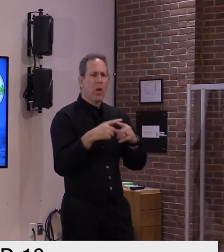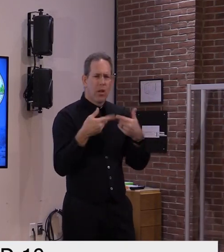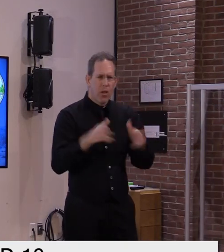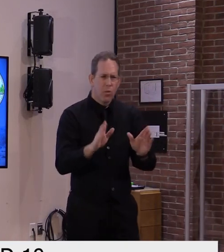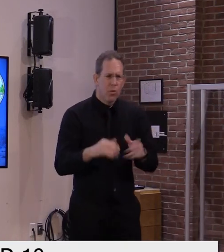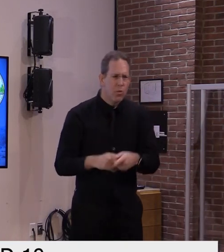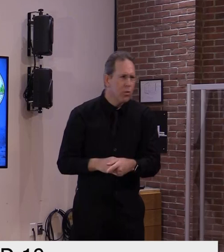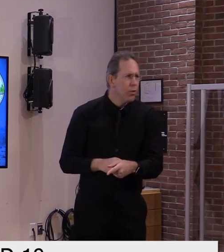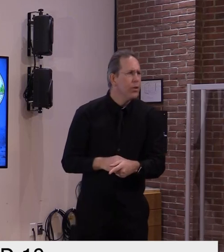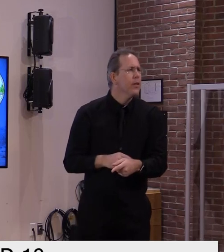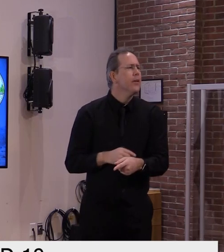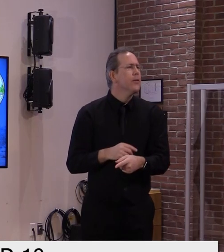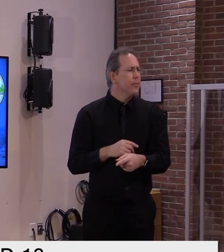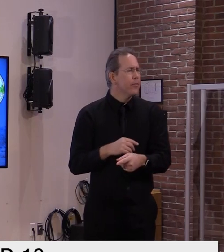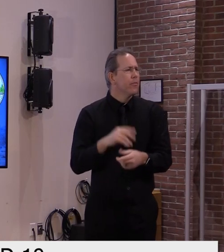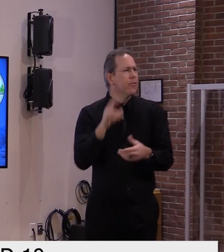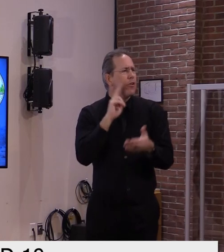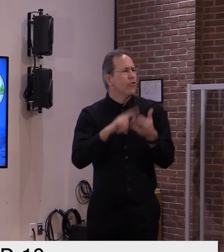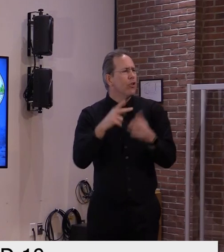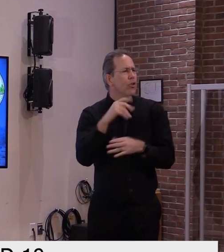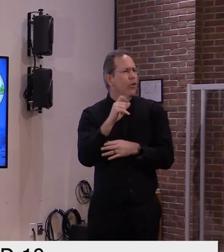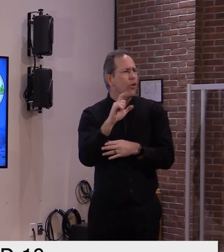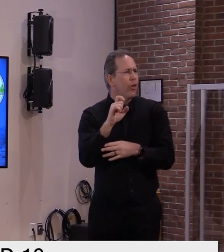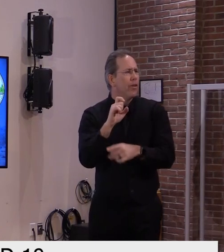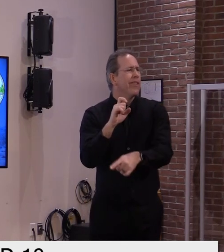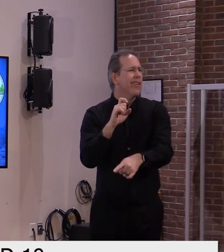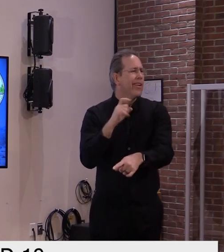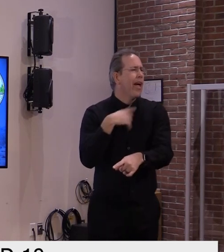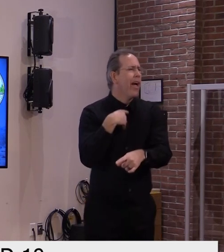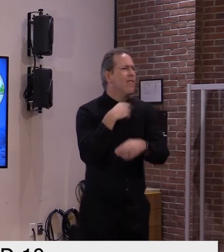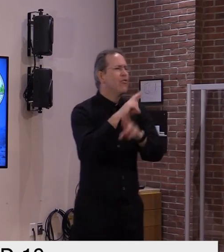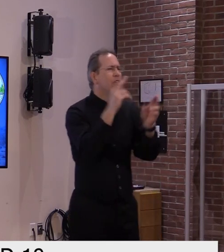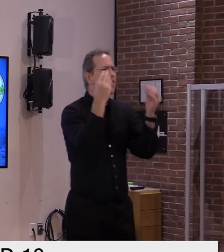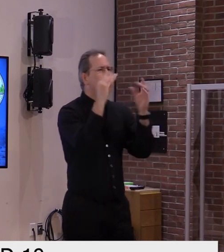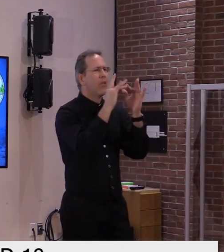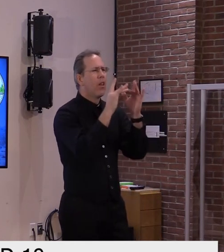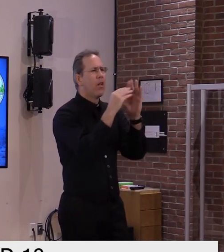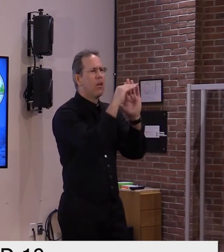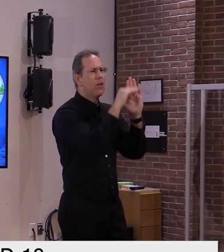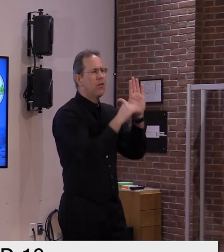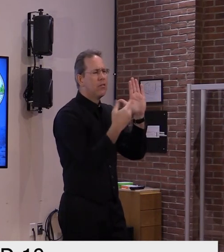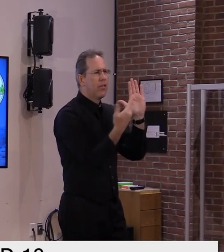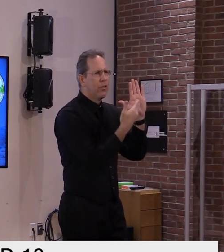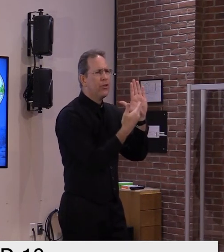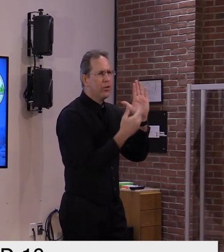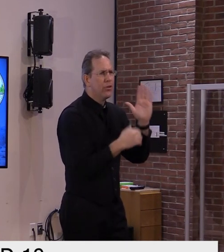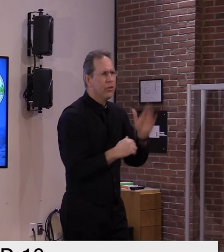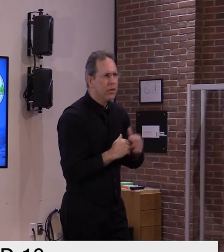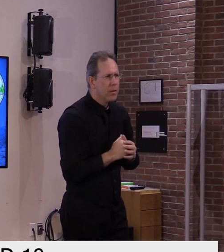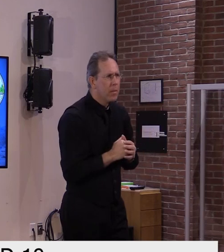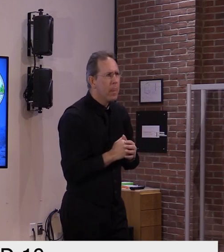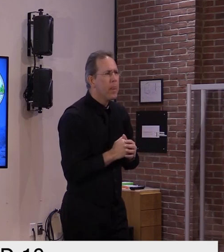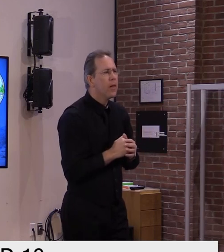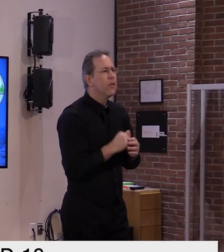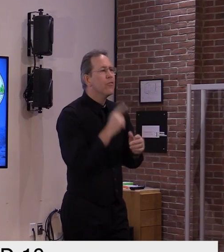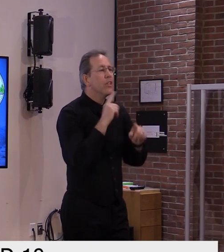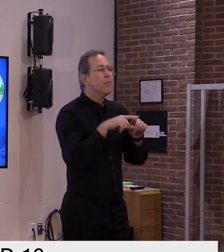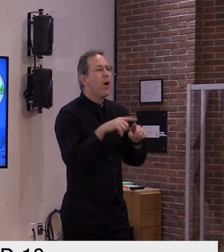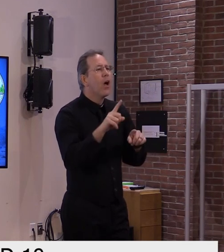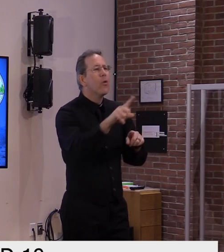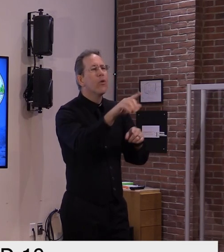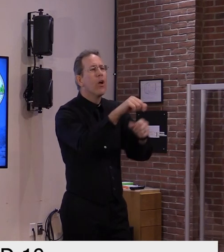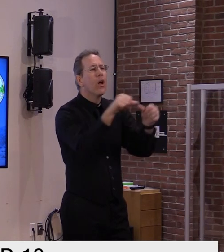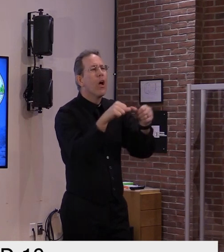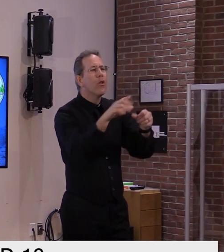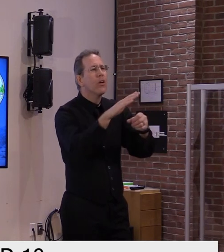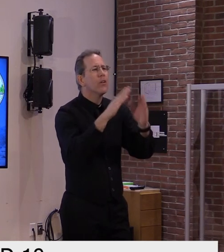folks. Bingos are a really tough one. Clubs are closed right now, so depending on what the environment is, we are would be